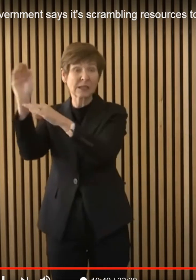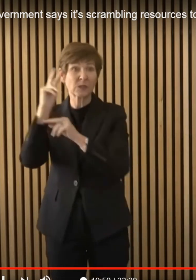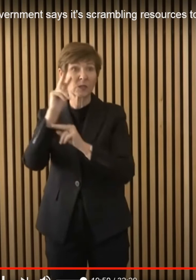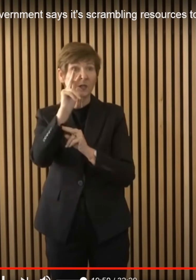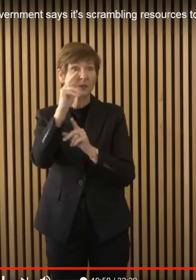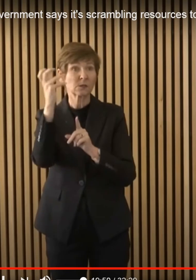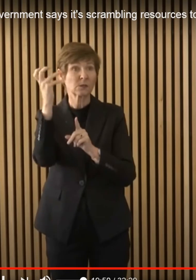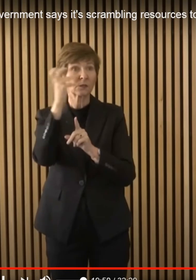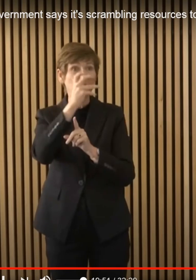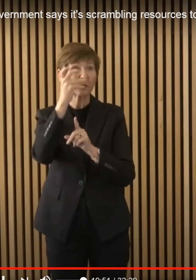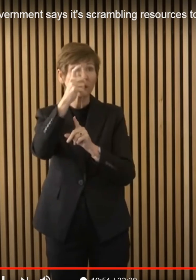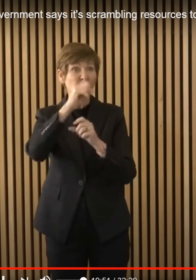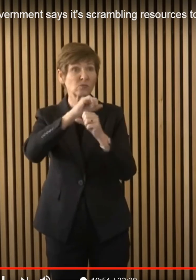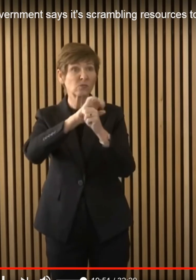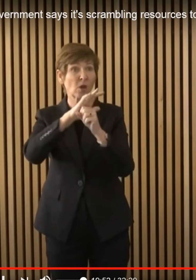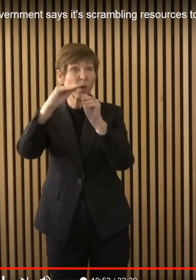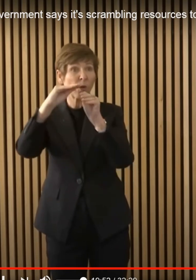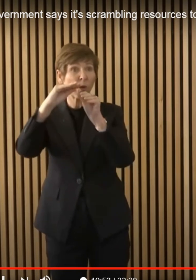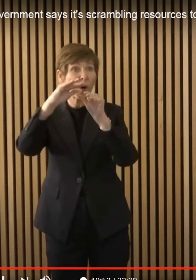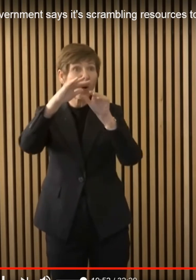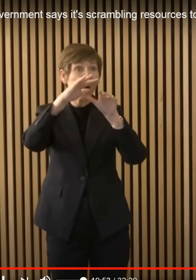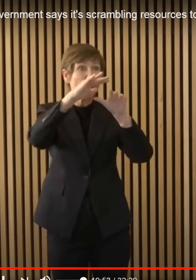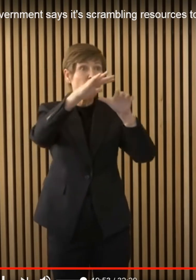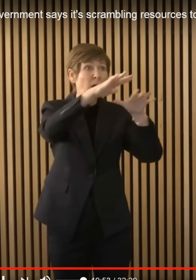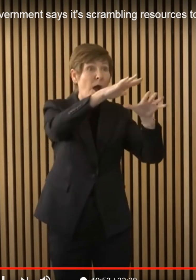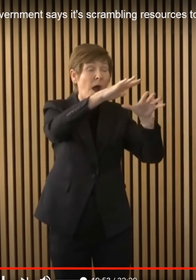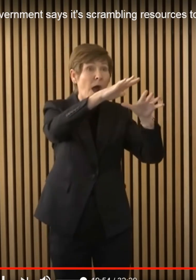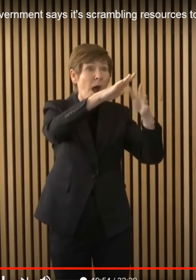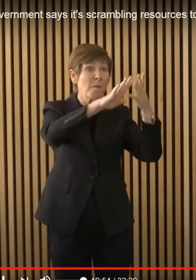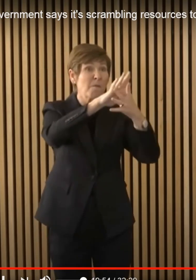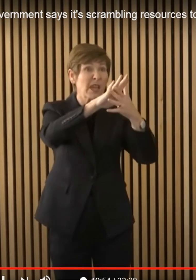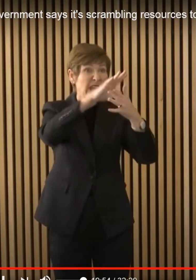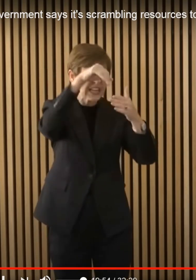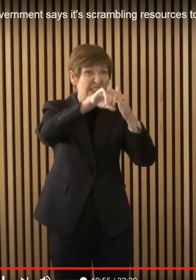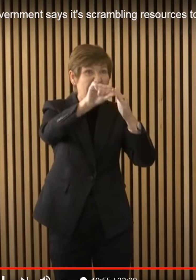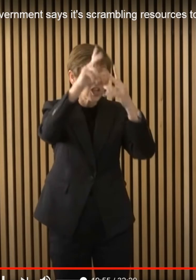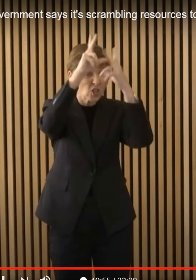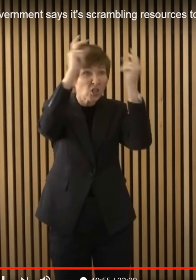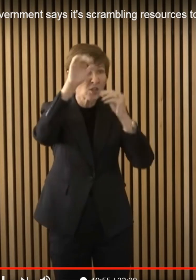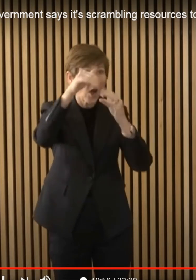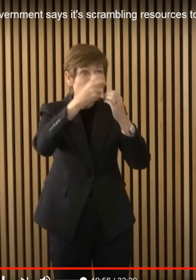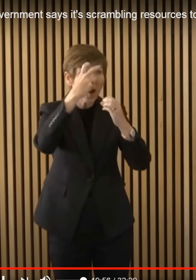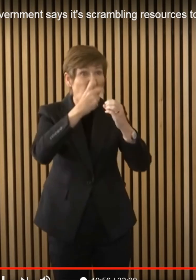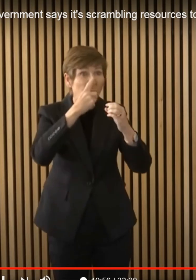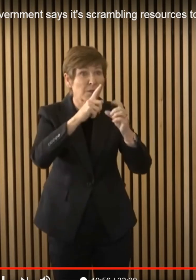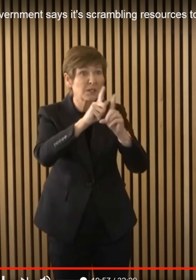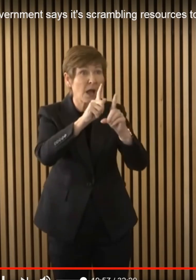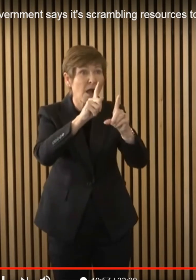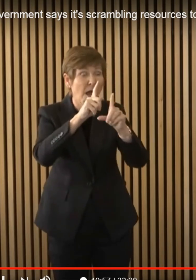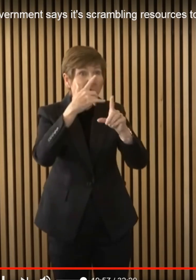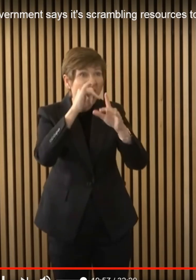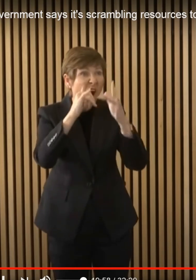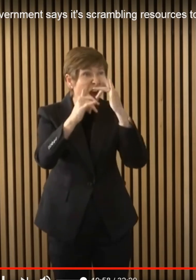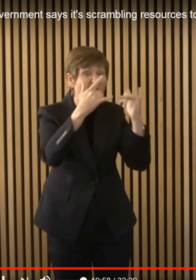into every area of that community. And I think that's a very important point. The best defence for any